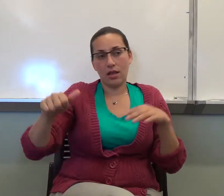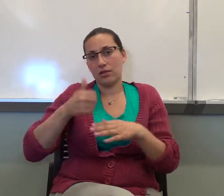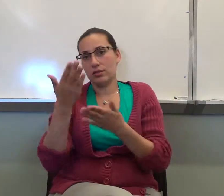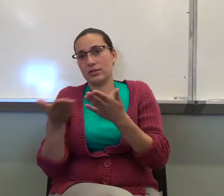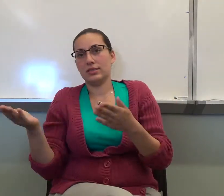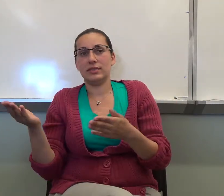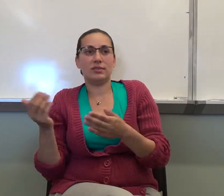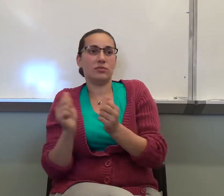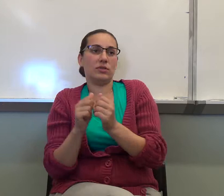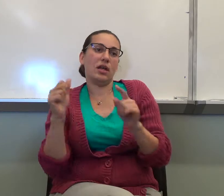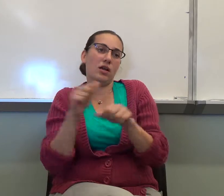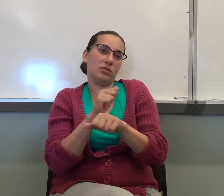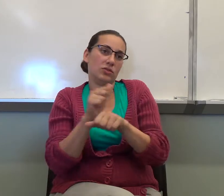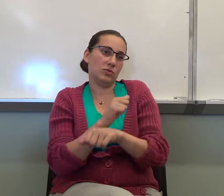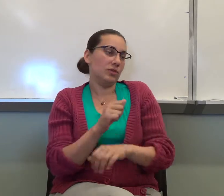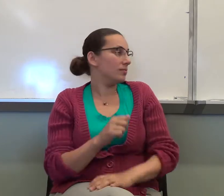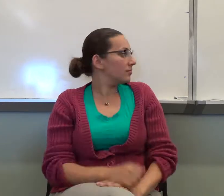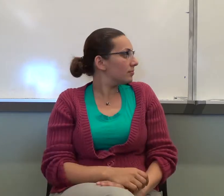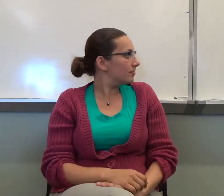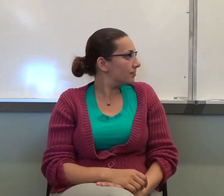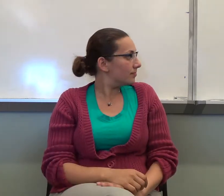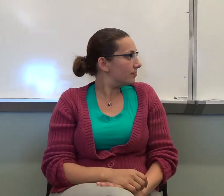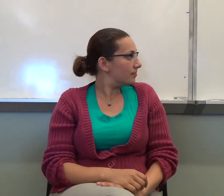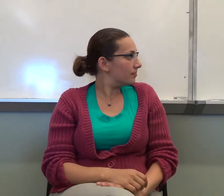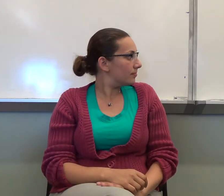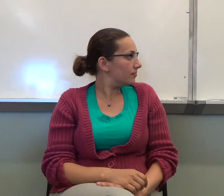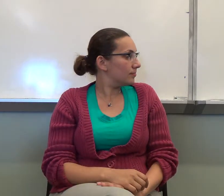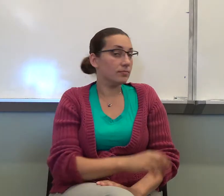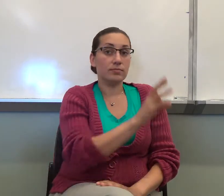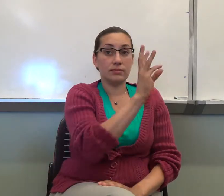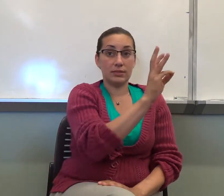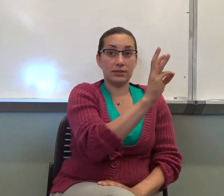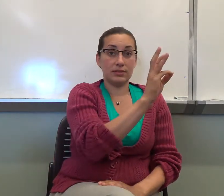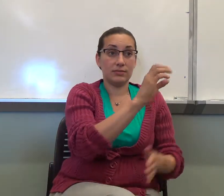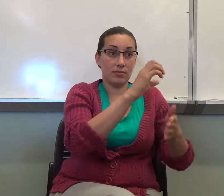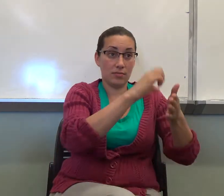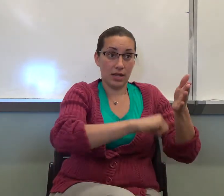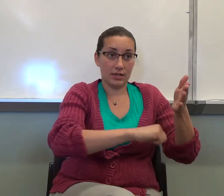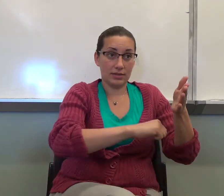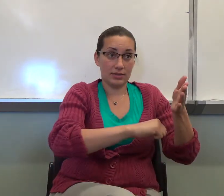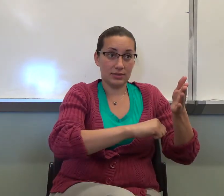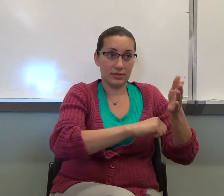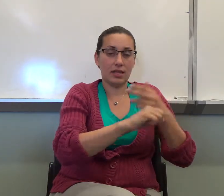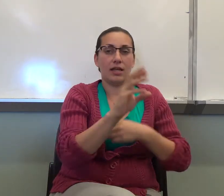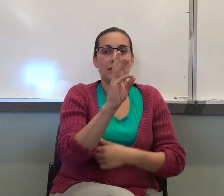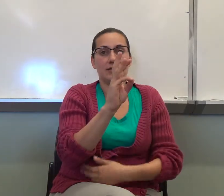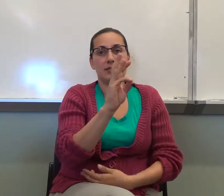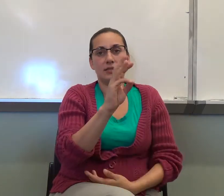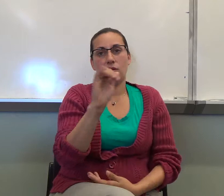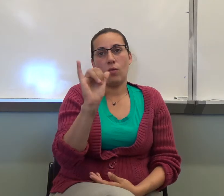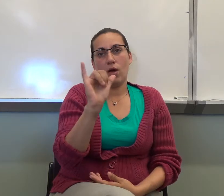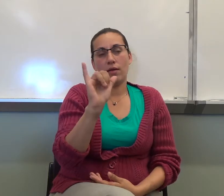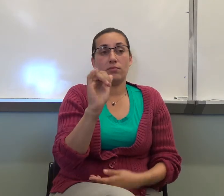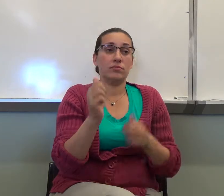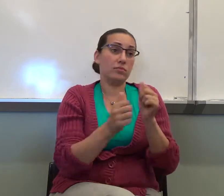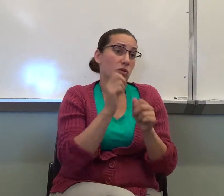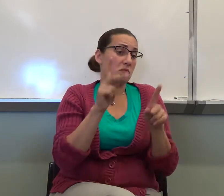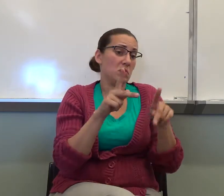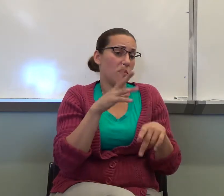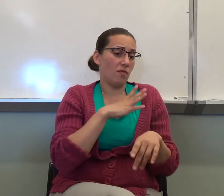okay? All right, let's do it. 6 minus 6y. Most people get this one correct, but they forget